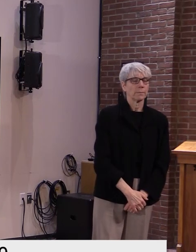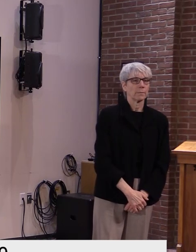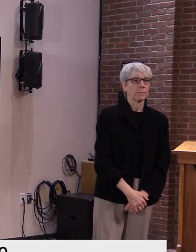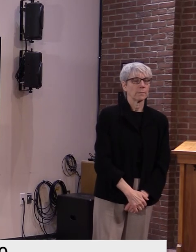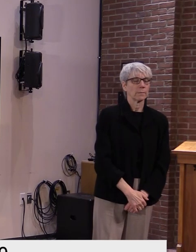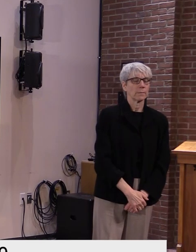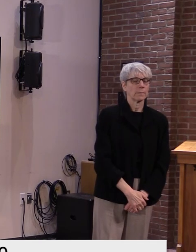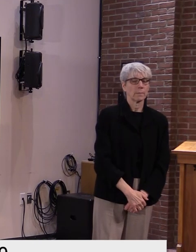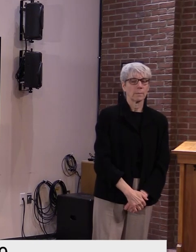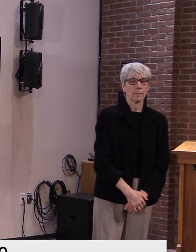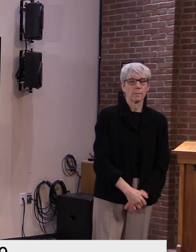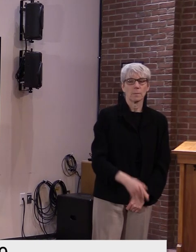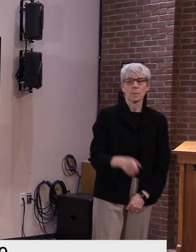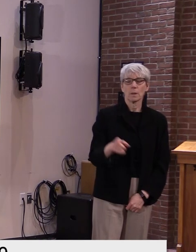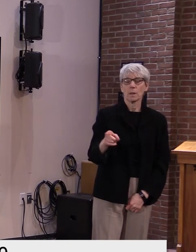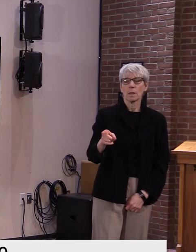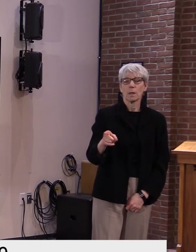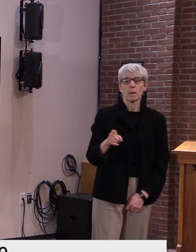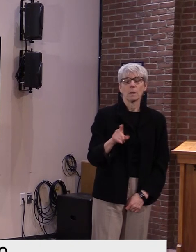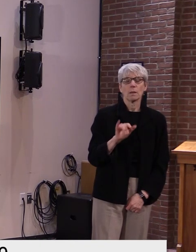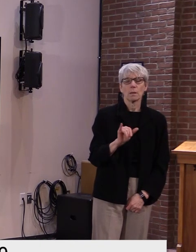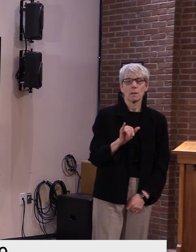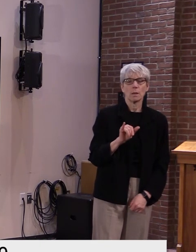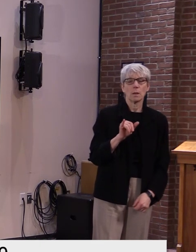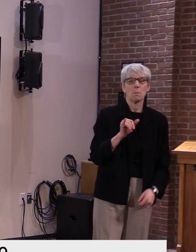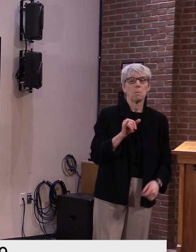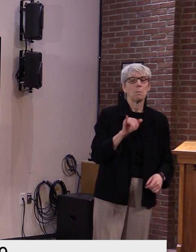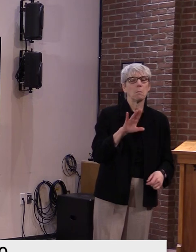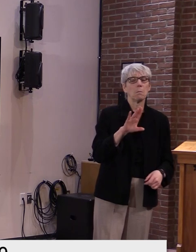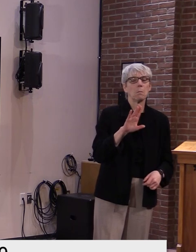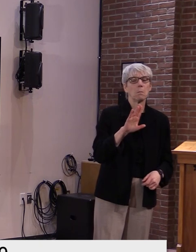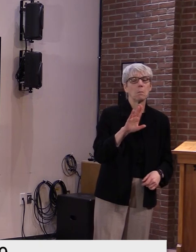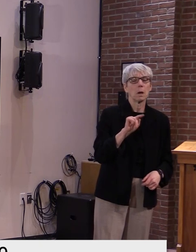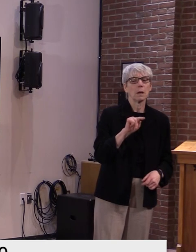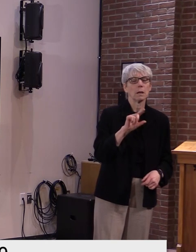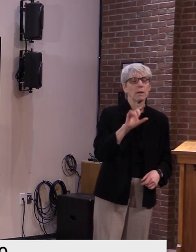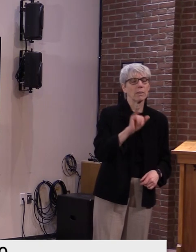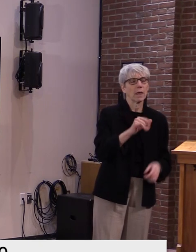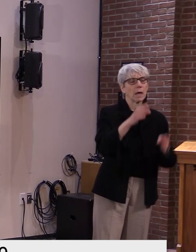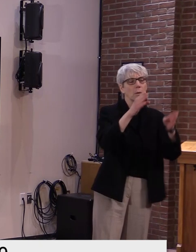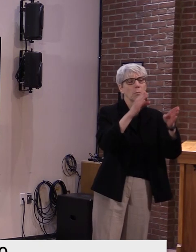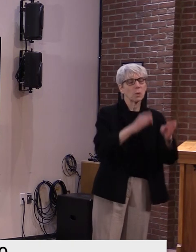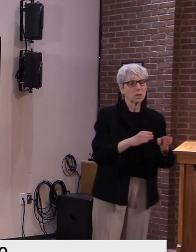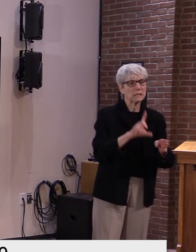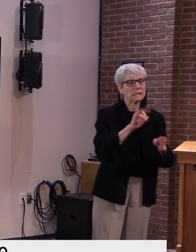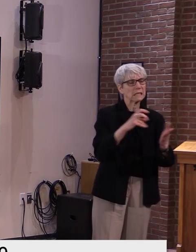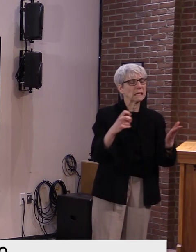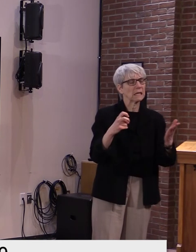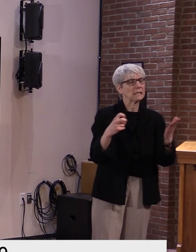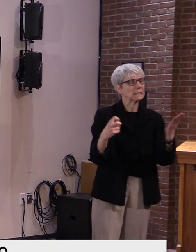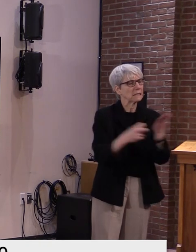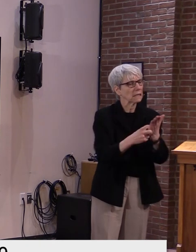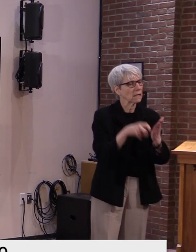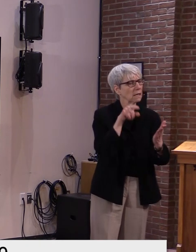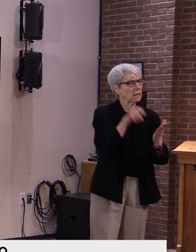Well, the traffic tickets, so you haven't addressed the traffic tickets, even though that was clearly part of that whole problem?